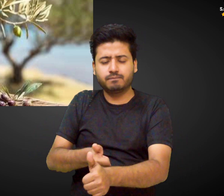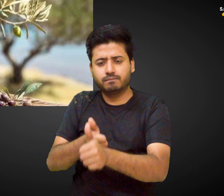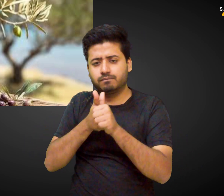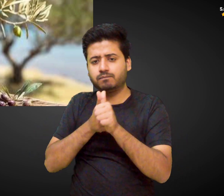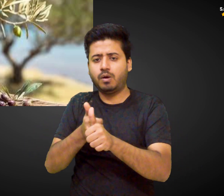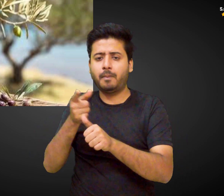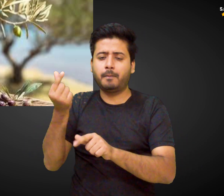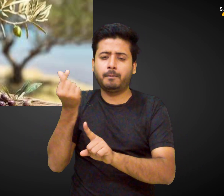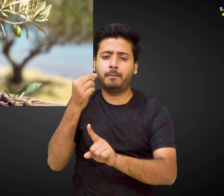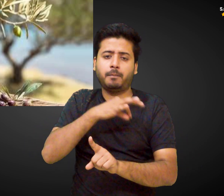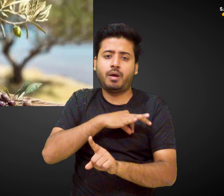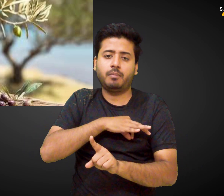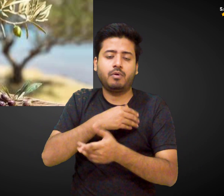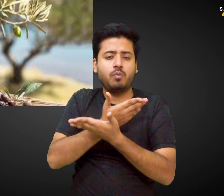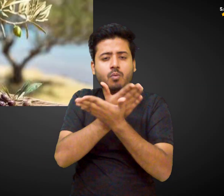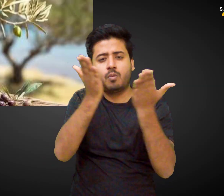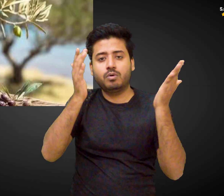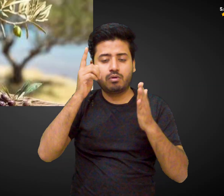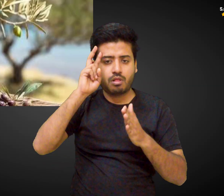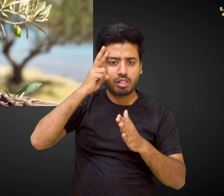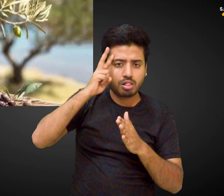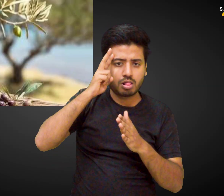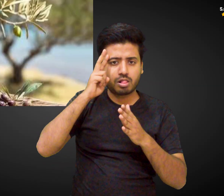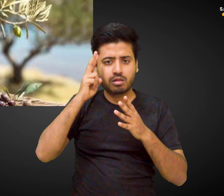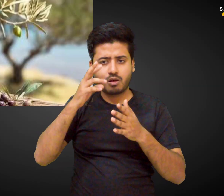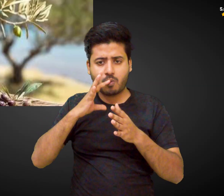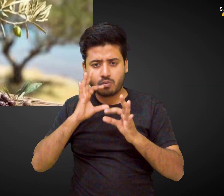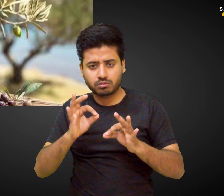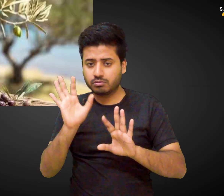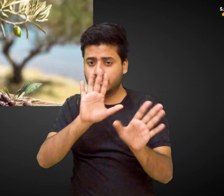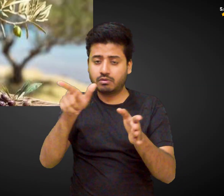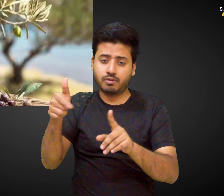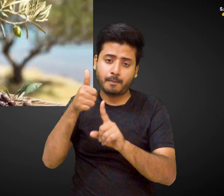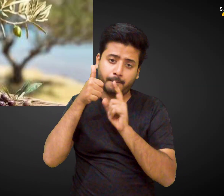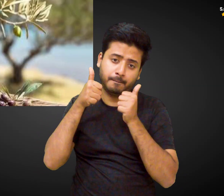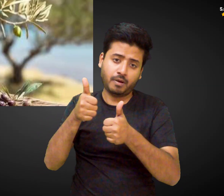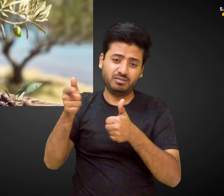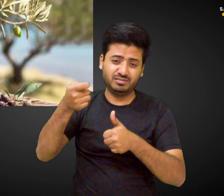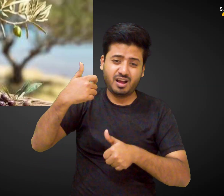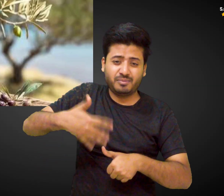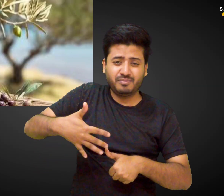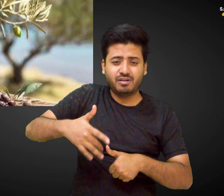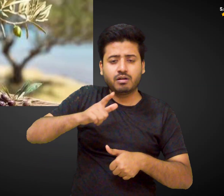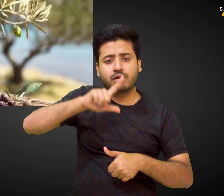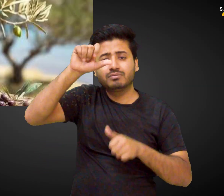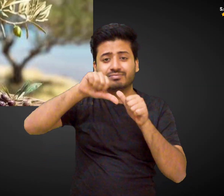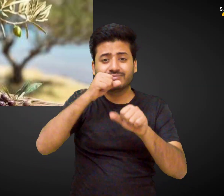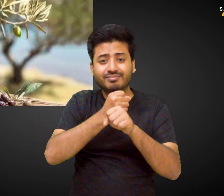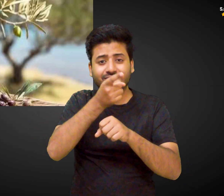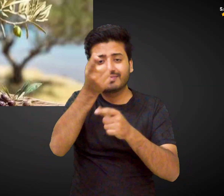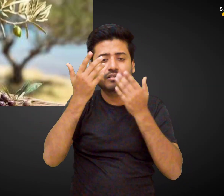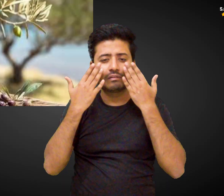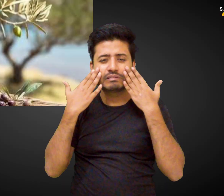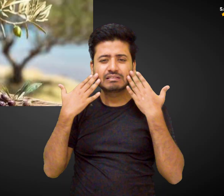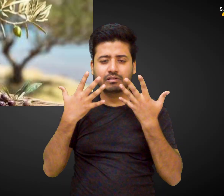heart healthy if consumed wisely. Types of olive oil and how to use them. Extra virgin olive oil, EVO. This is the least